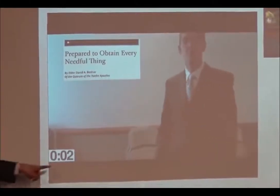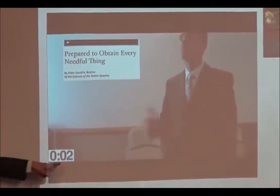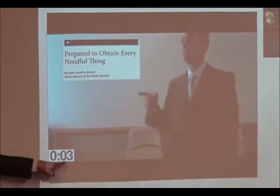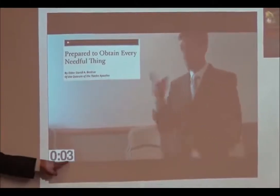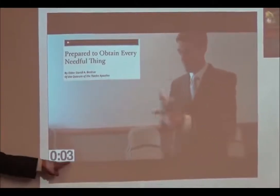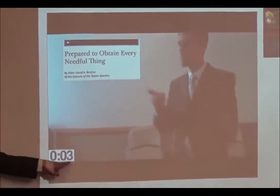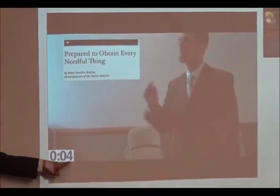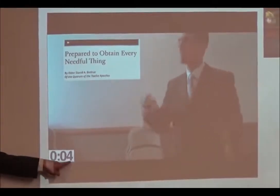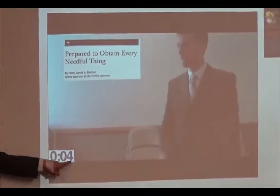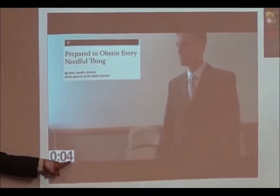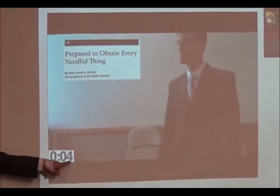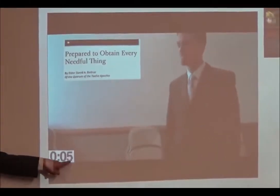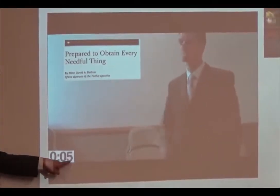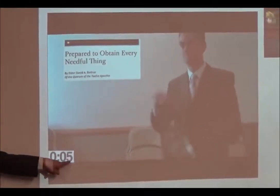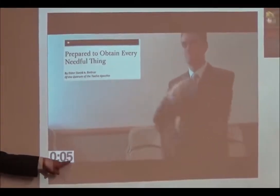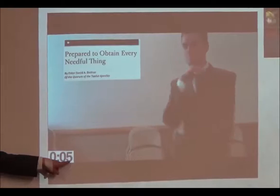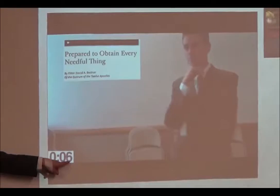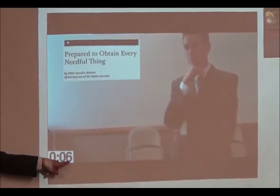Good, thank you. Yep.